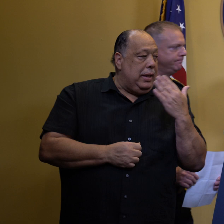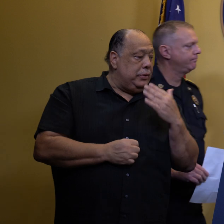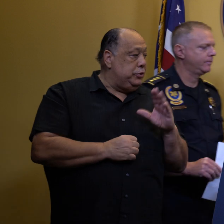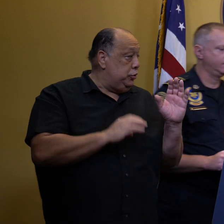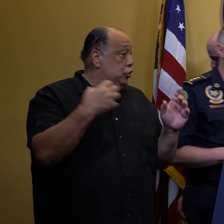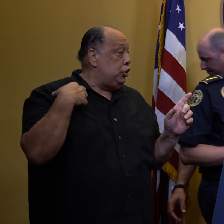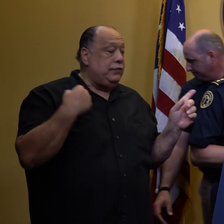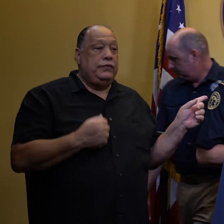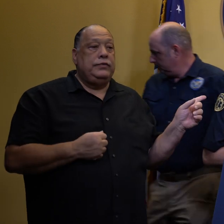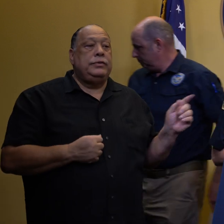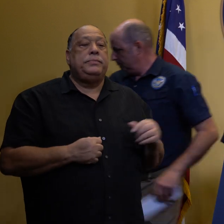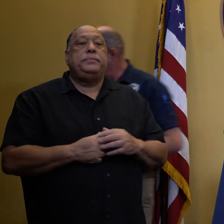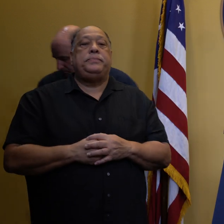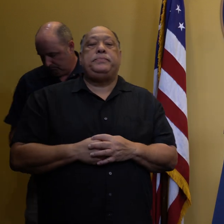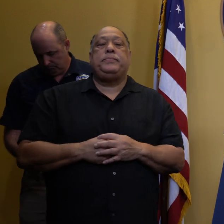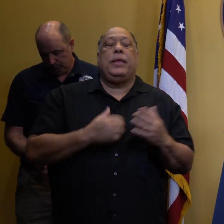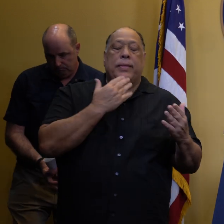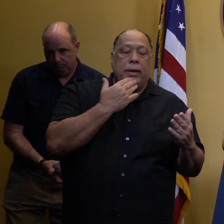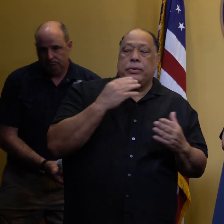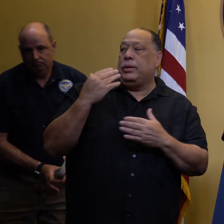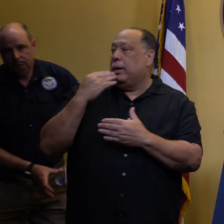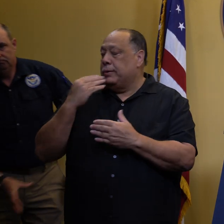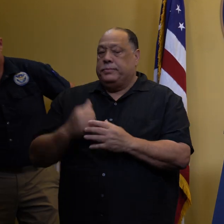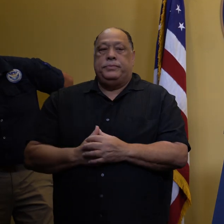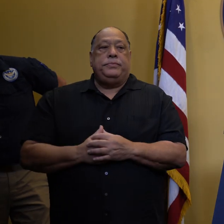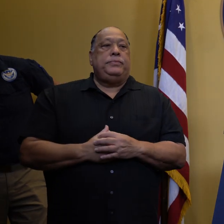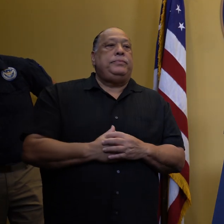Chief? Thank you, Mayor.